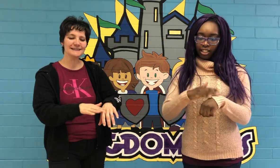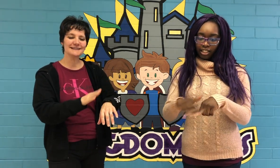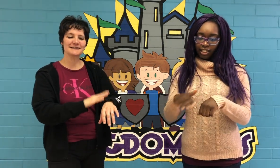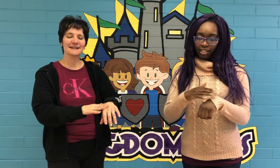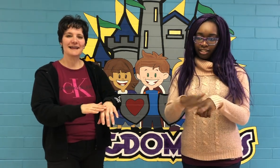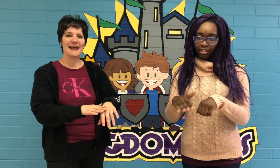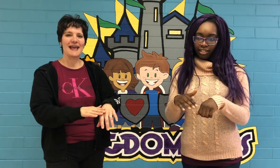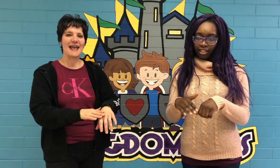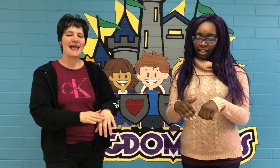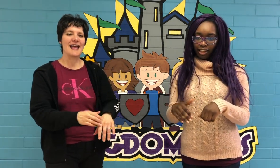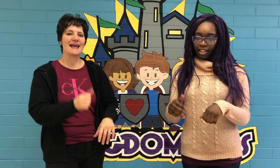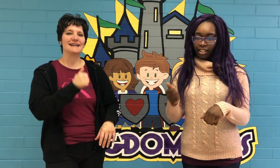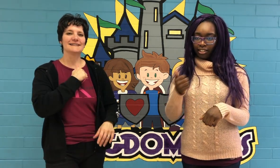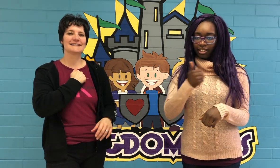gentleness, and